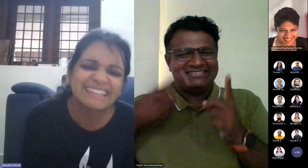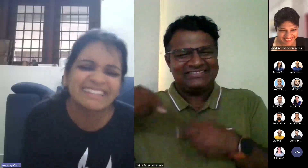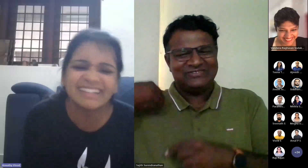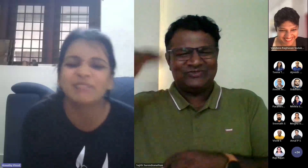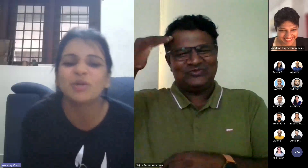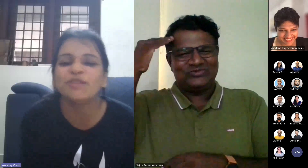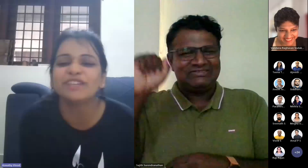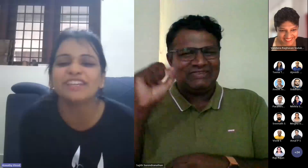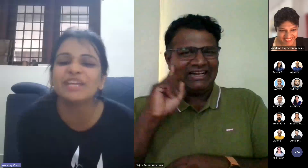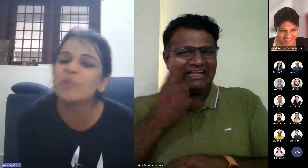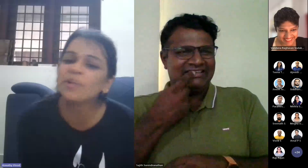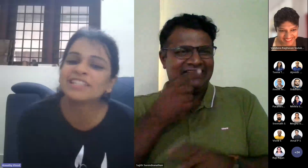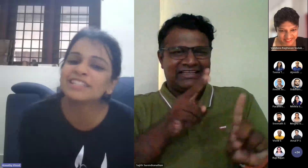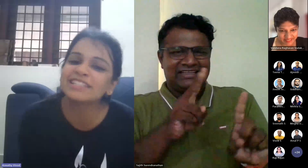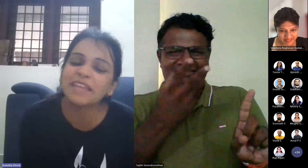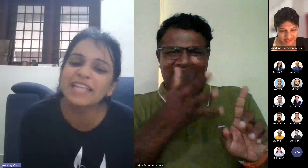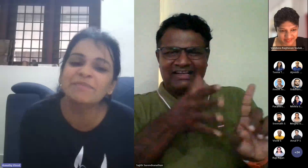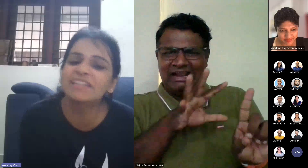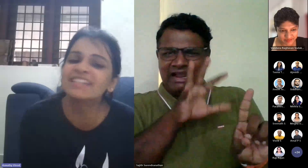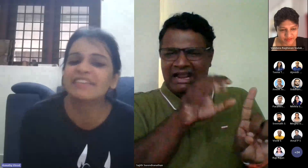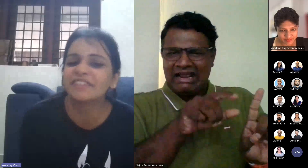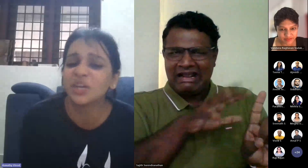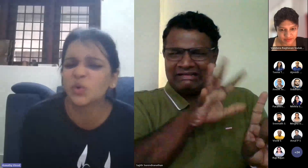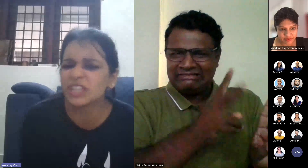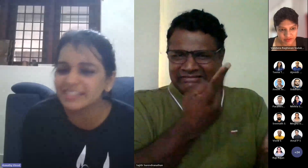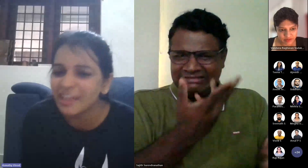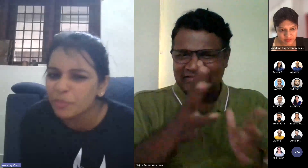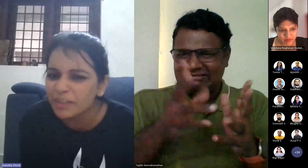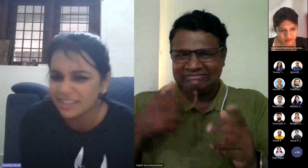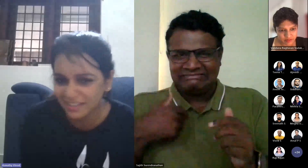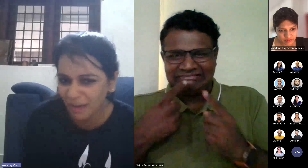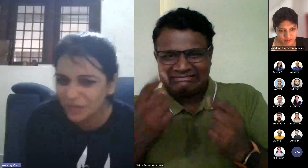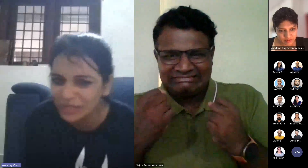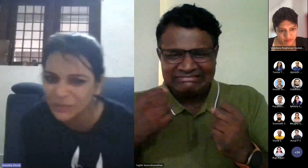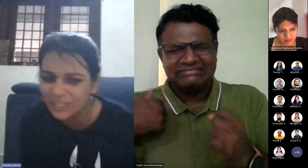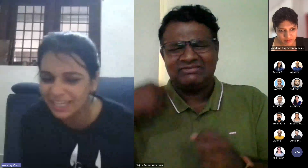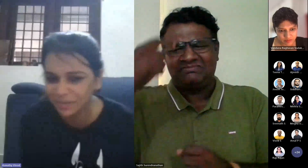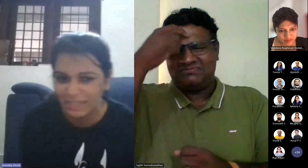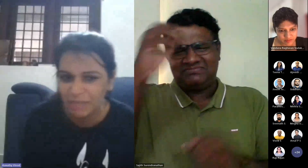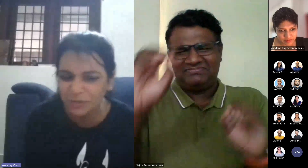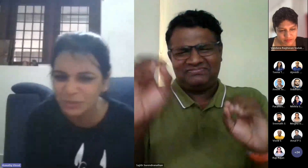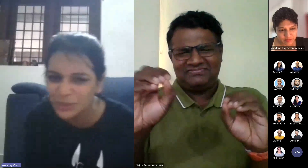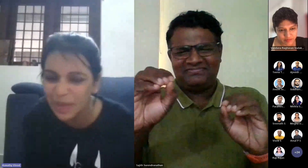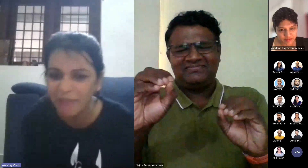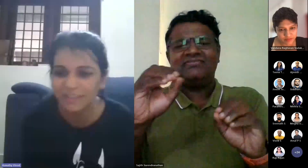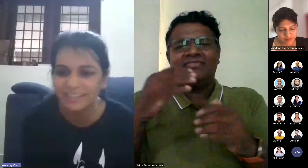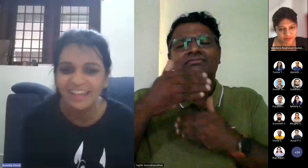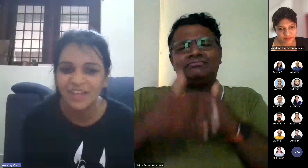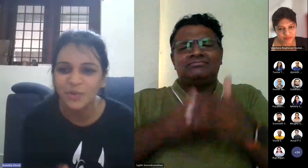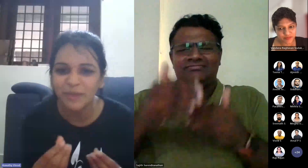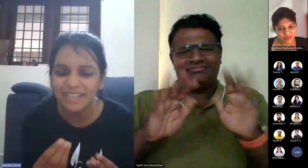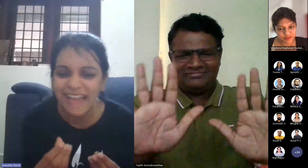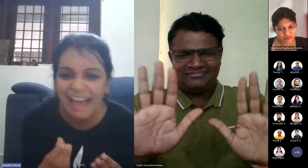I think a lot of the hearing population, this is something I experience every day. Oh, he's a deaf person. How do I communicate with them? What's going to